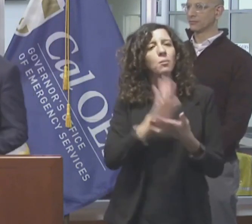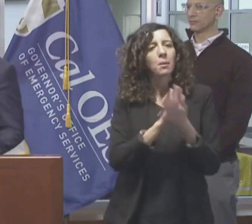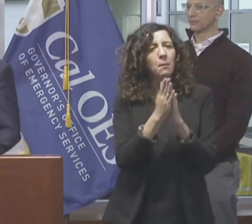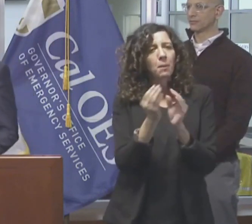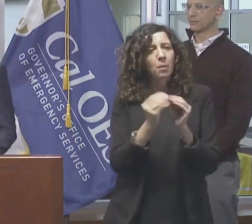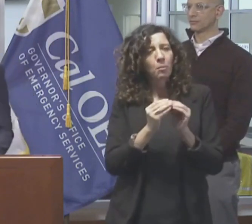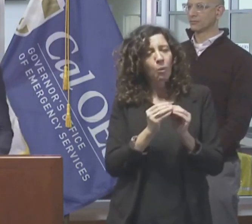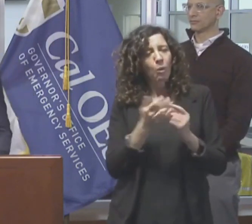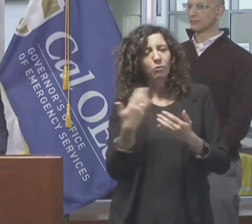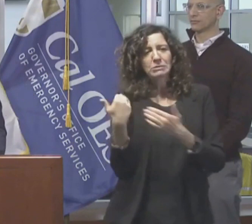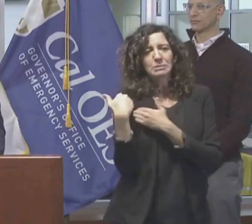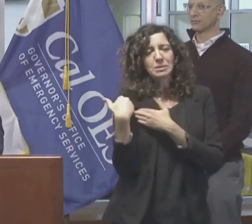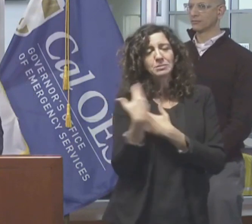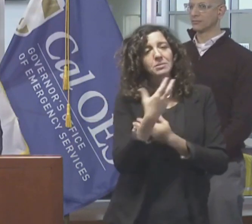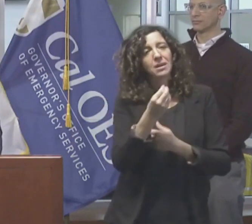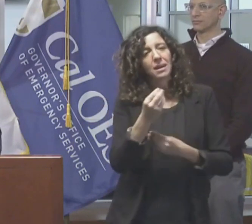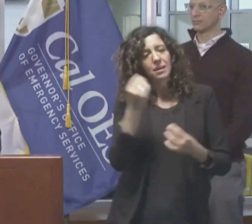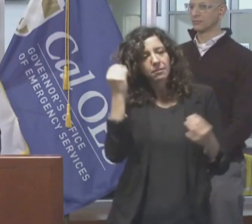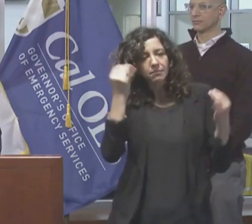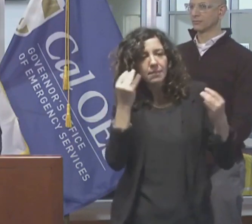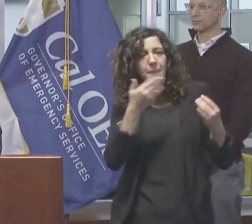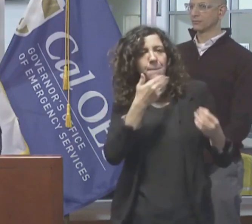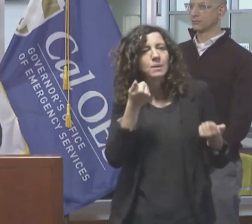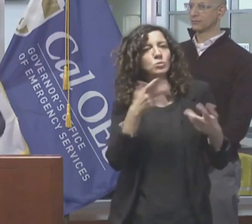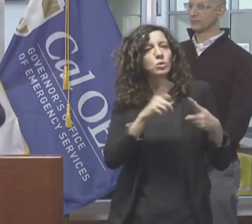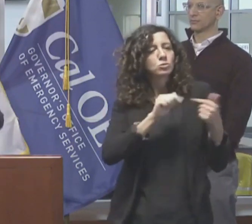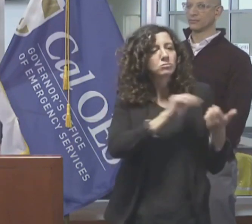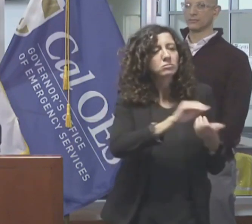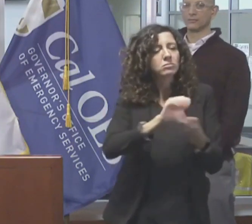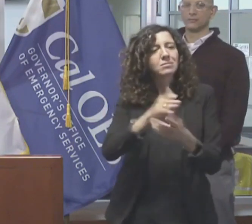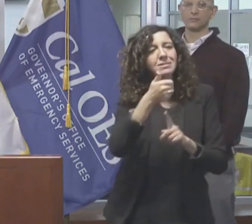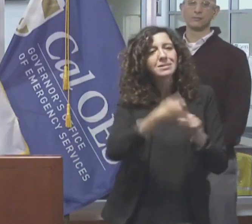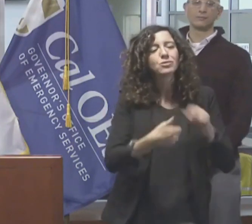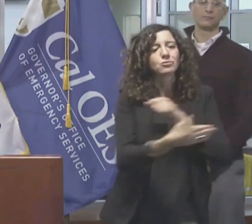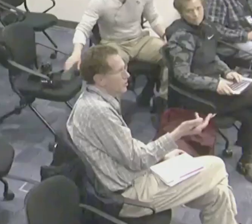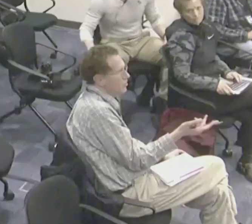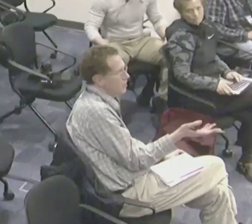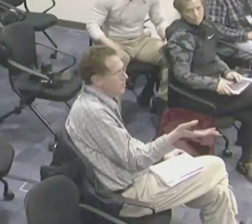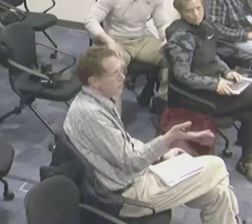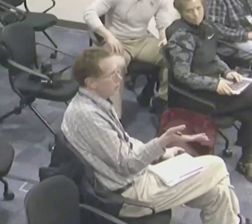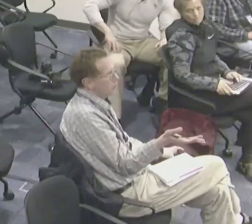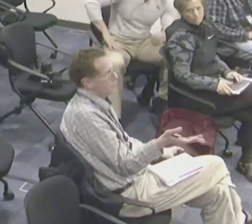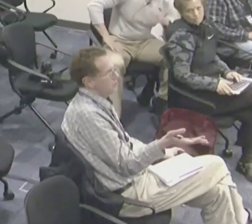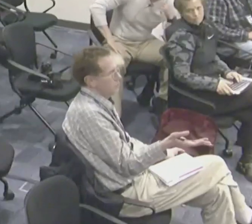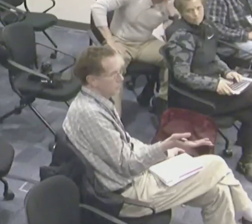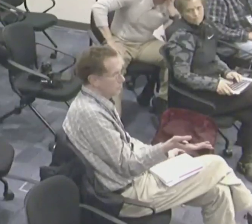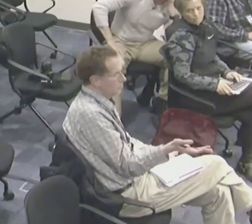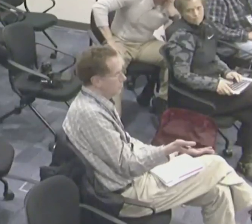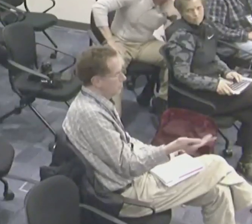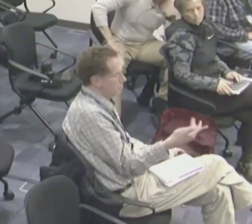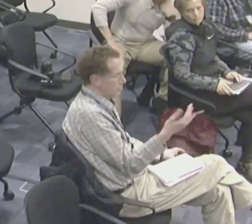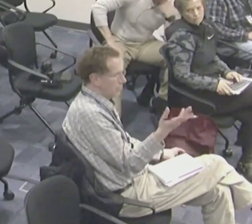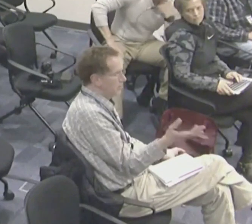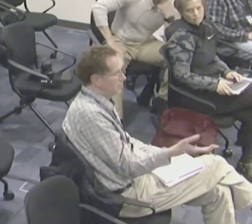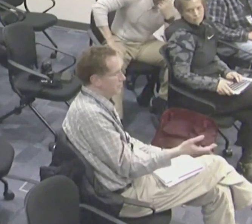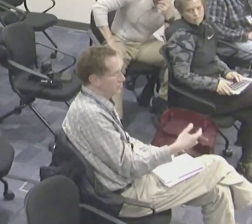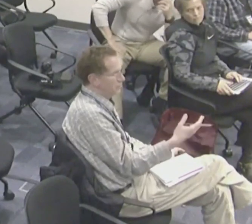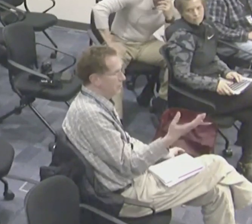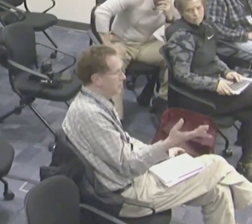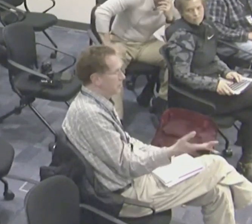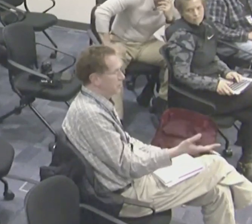I prefer to be responsible to the reality, not to perception. To the extent that there may be homeless people, whether